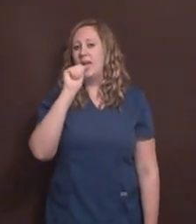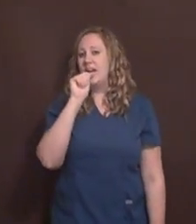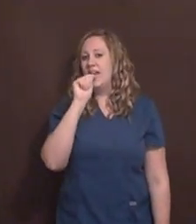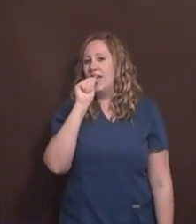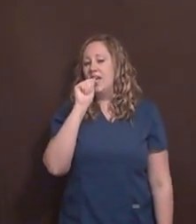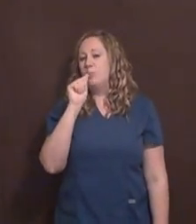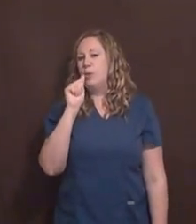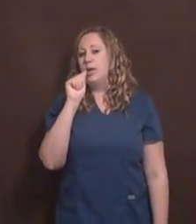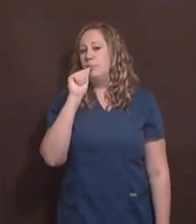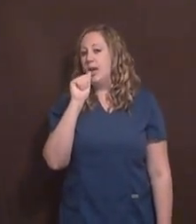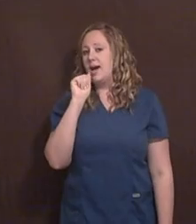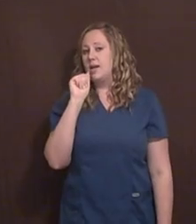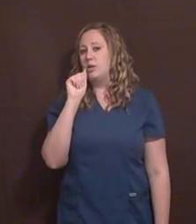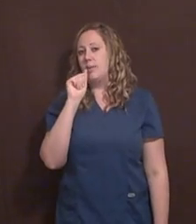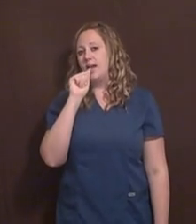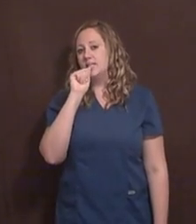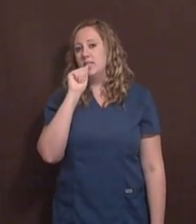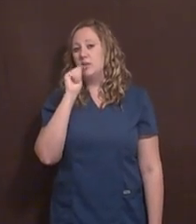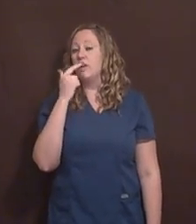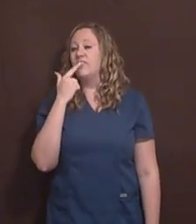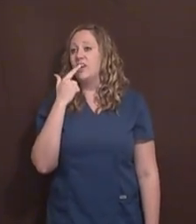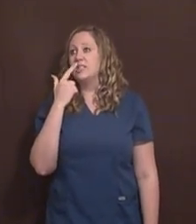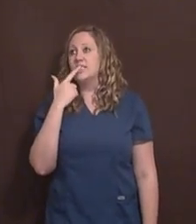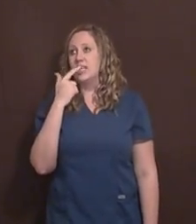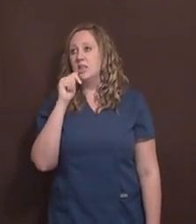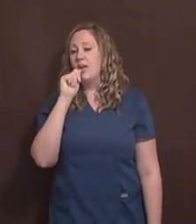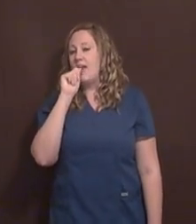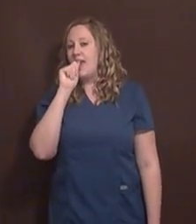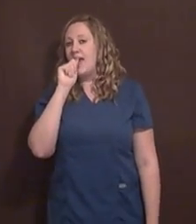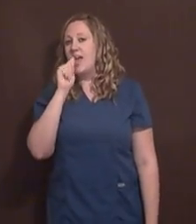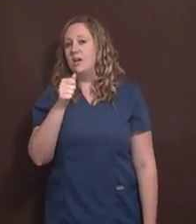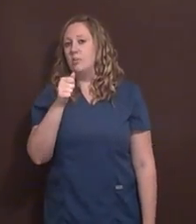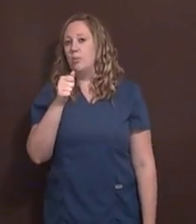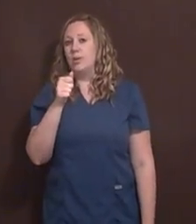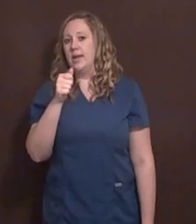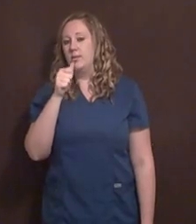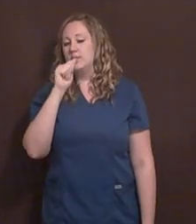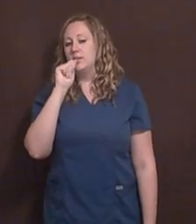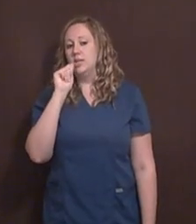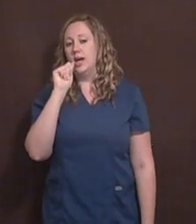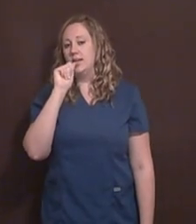hand, put it behind your back teeth or your front teeth, and pull it out. Nut.